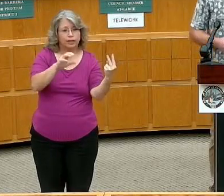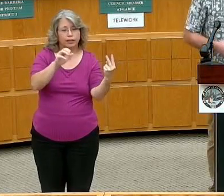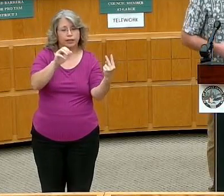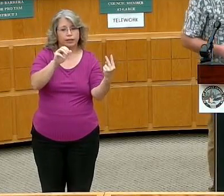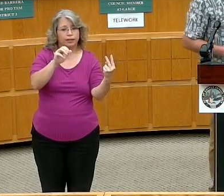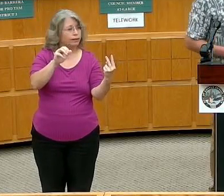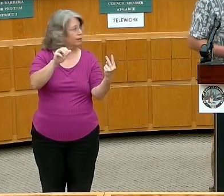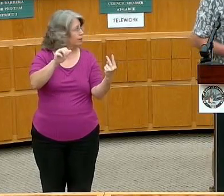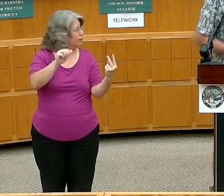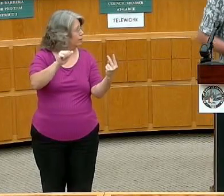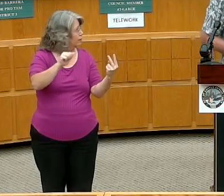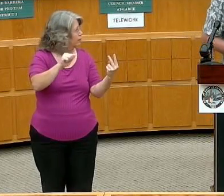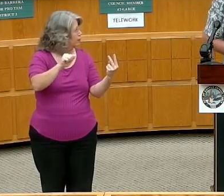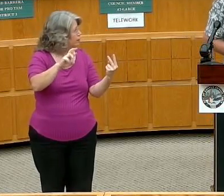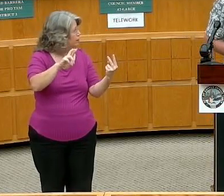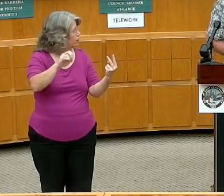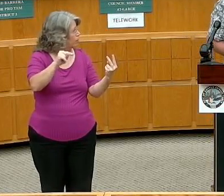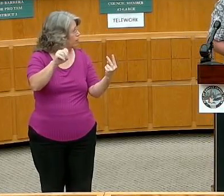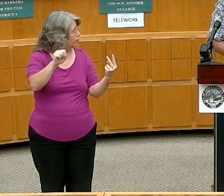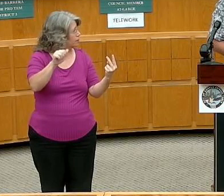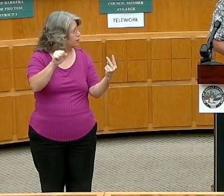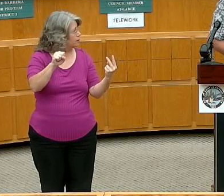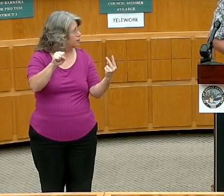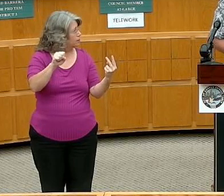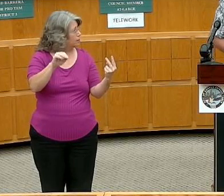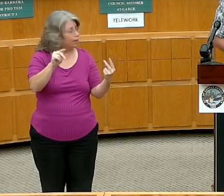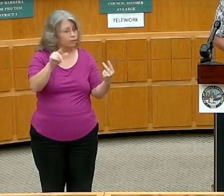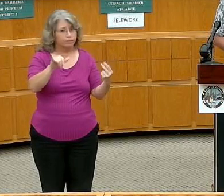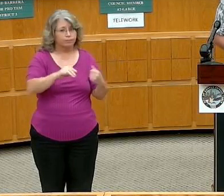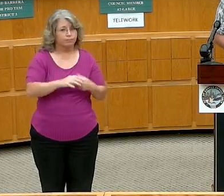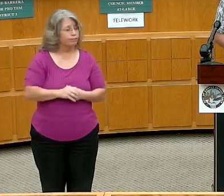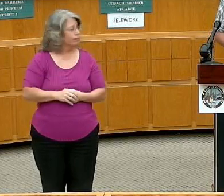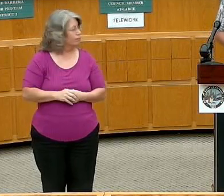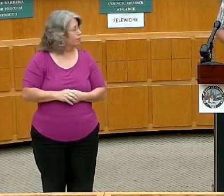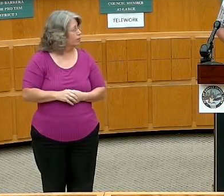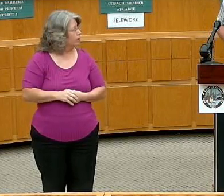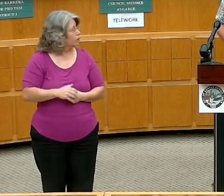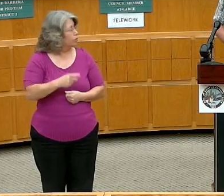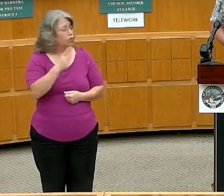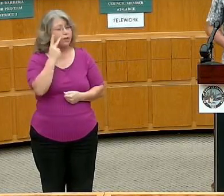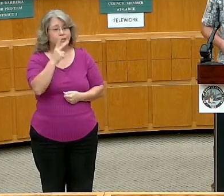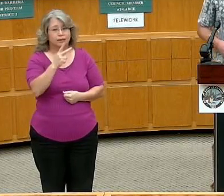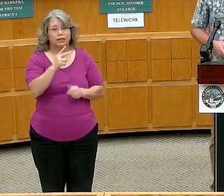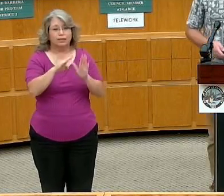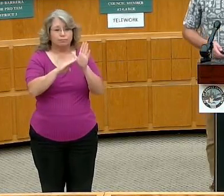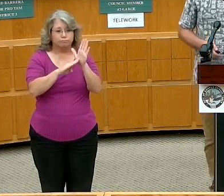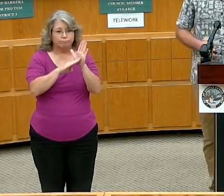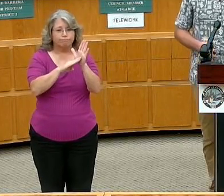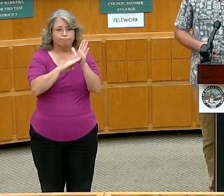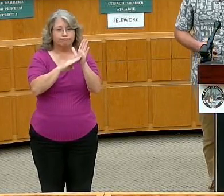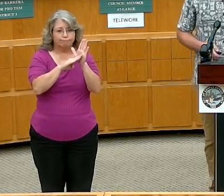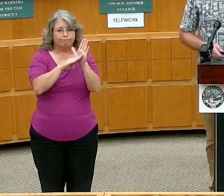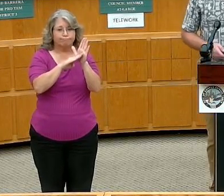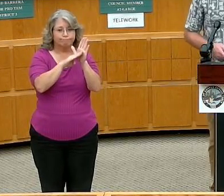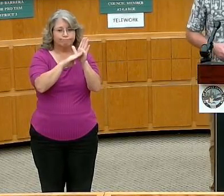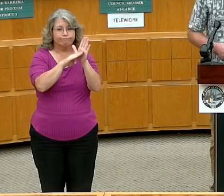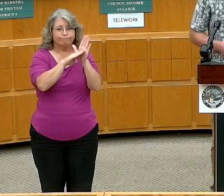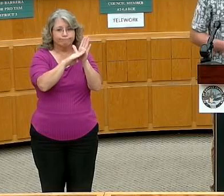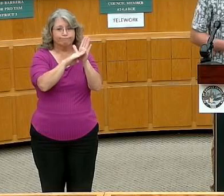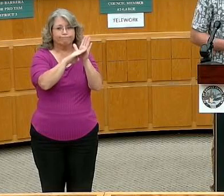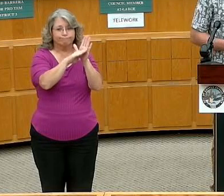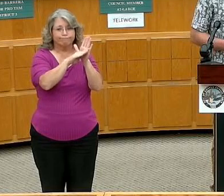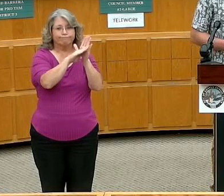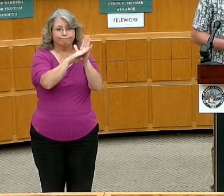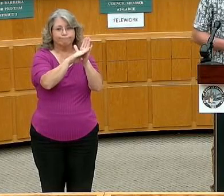earlier, but it was just too hard to see over there. You can see there's a pretty steady increase in that graph. So what it looks like